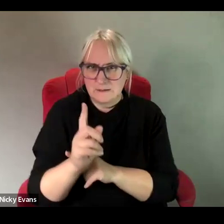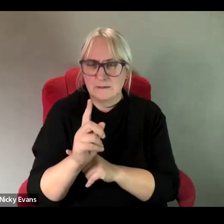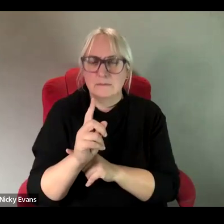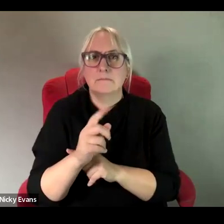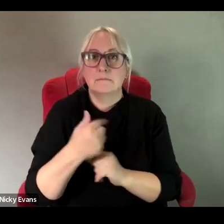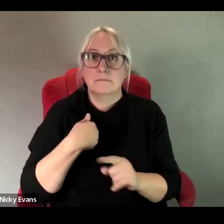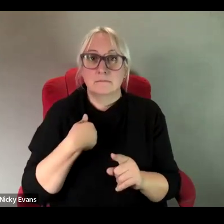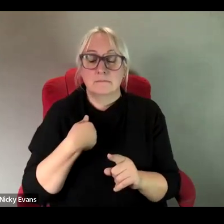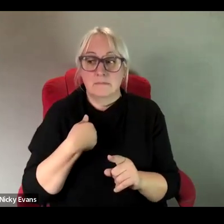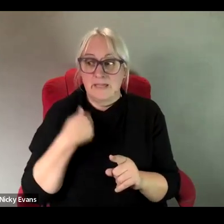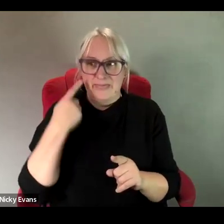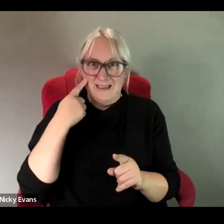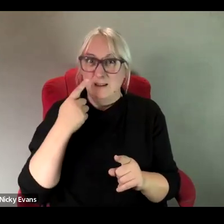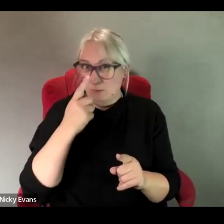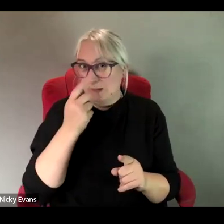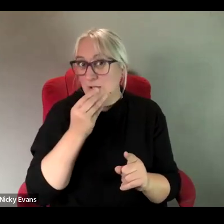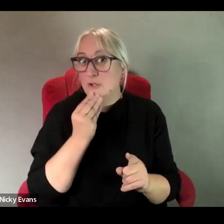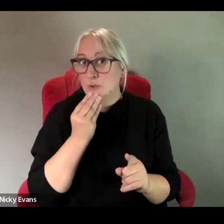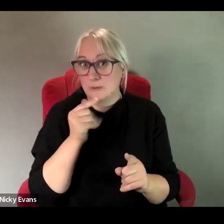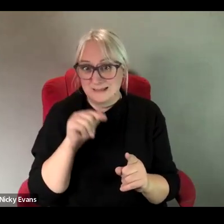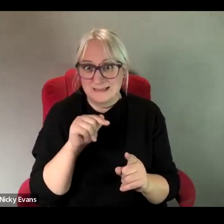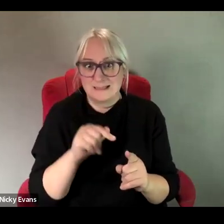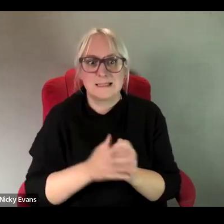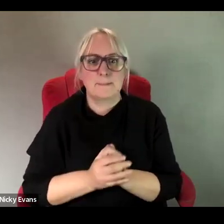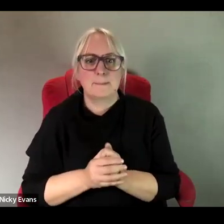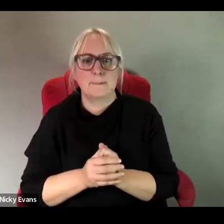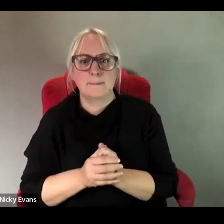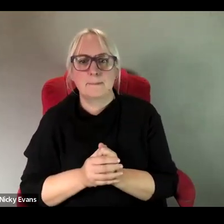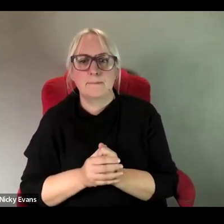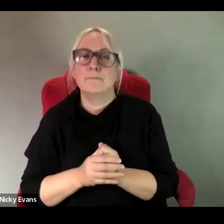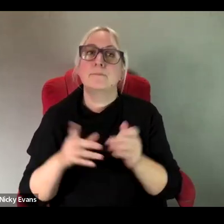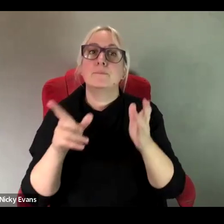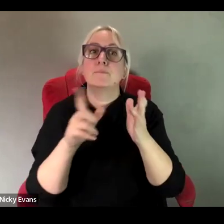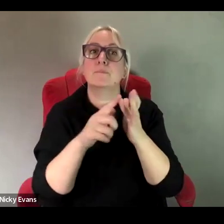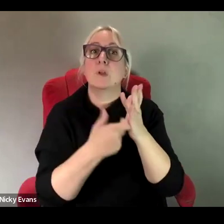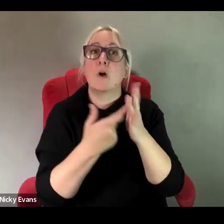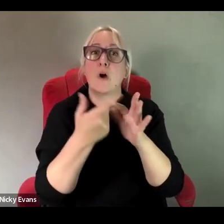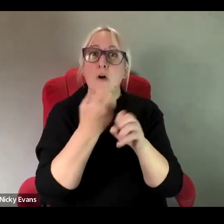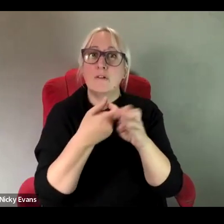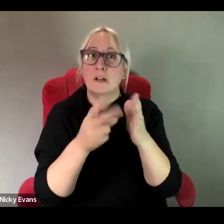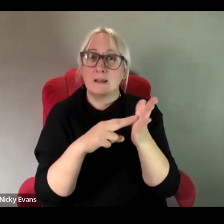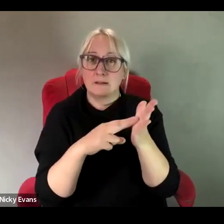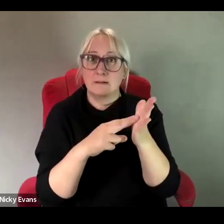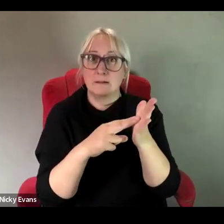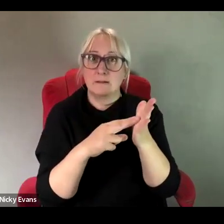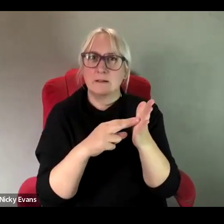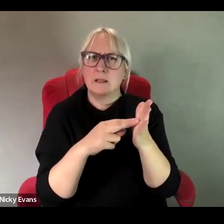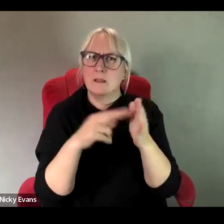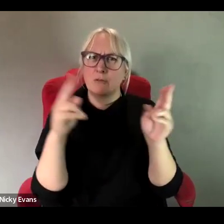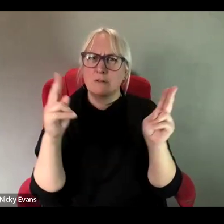I find them horrific. Oregon, reduction to 48 hours from 90